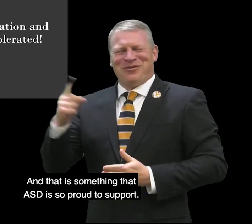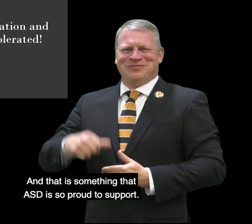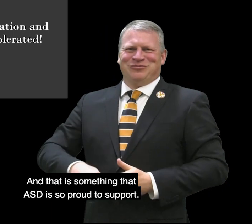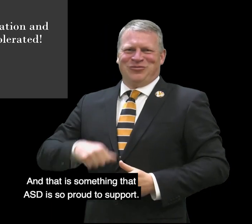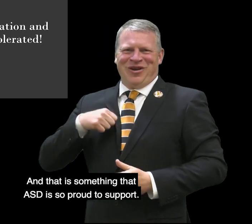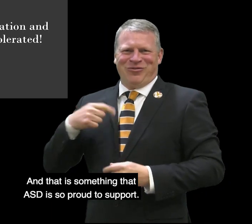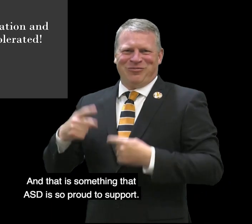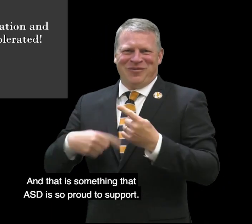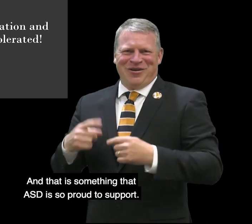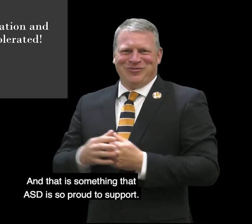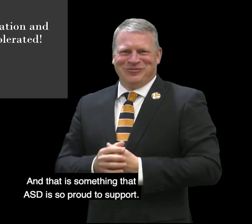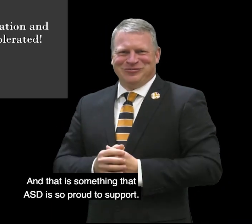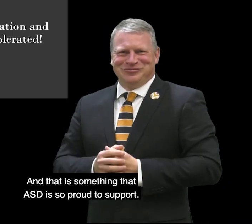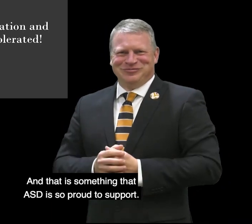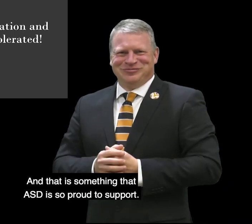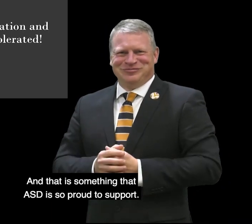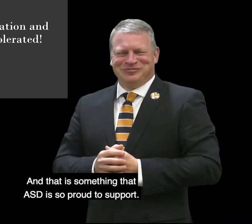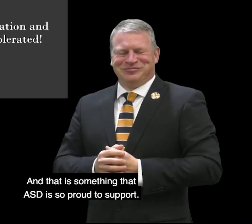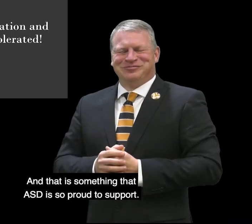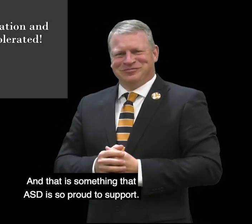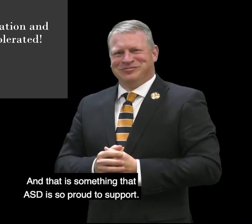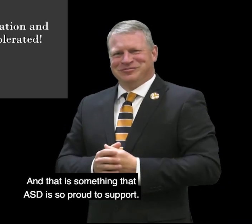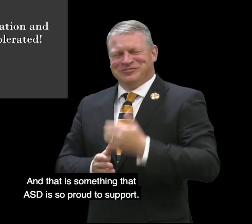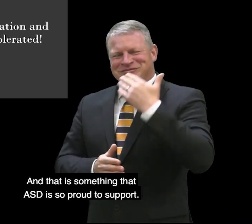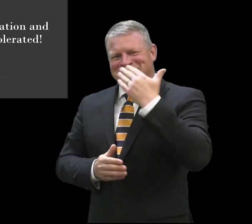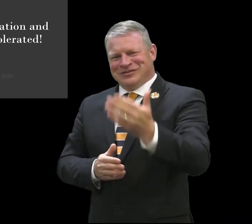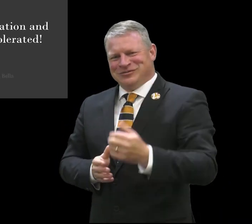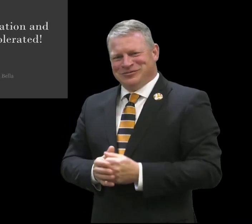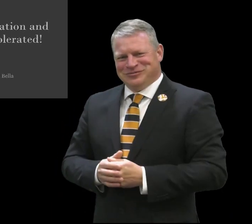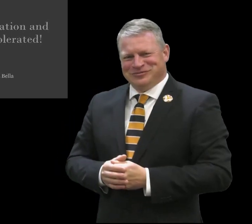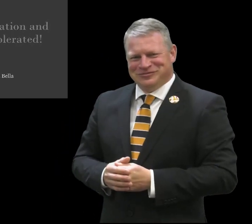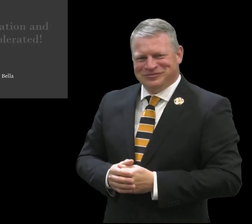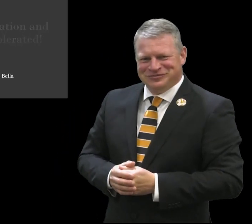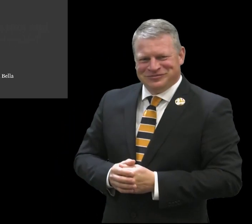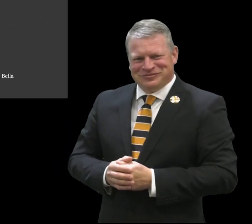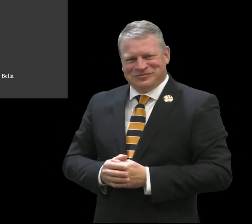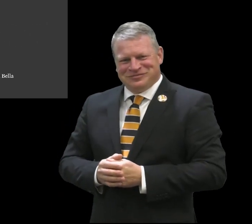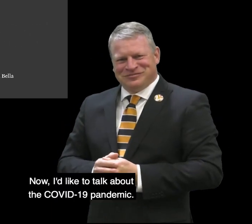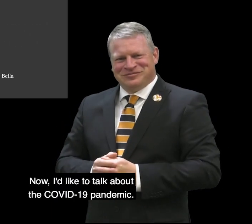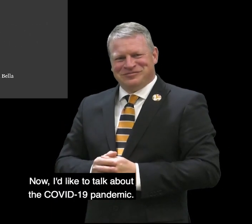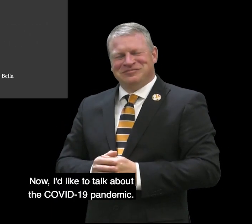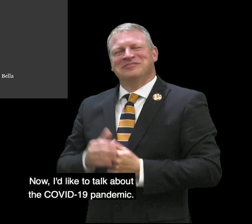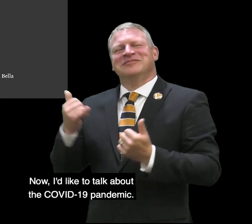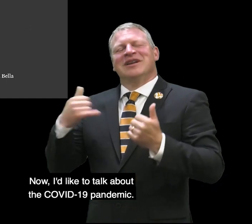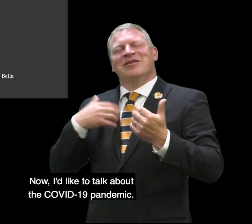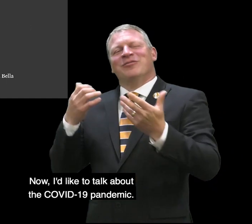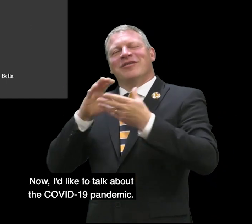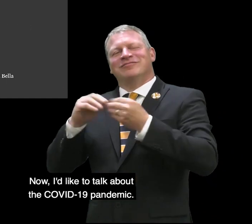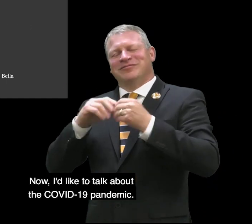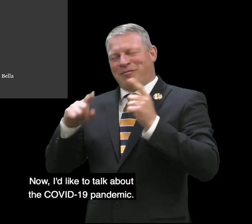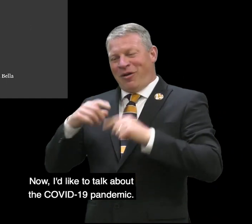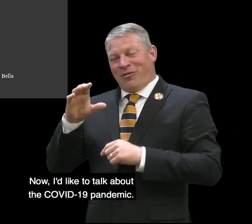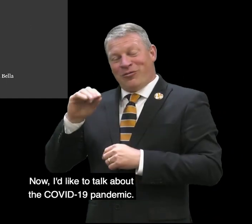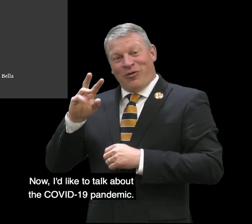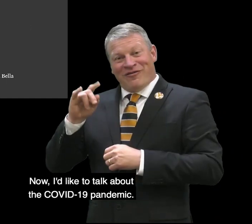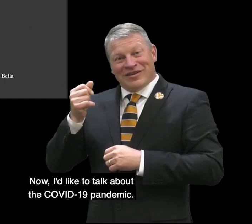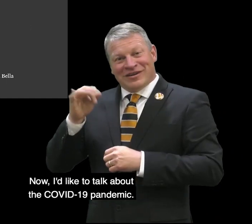everyone. And that is something that ASD is so proud to support. Now I'd like to talk